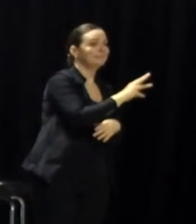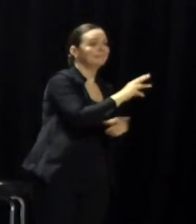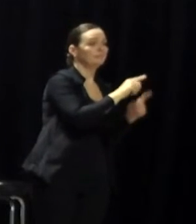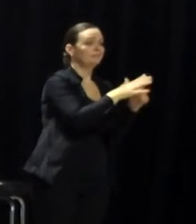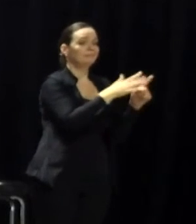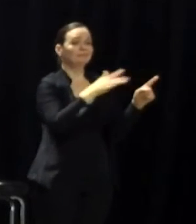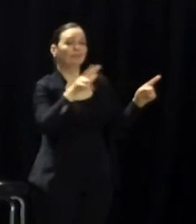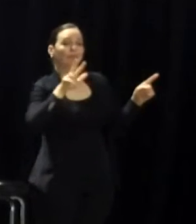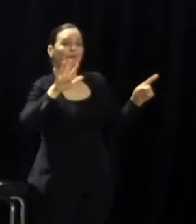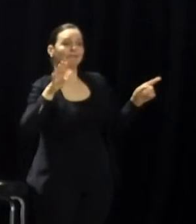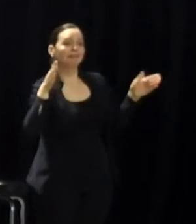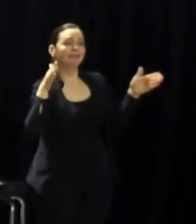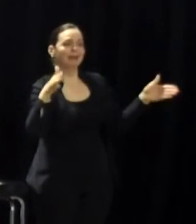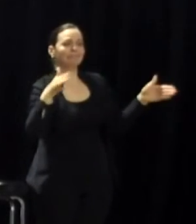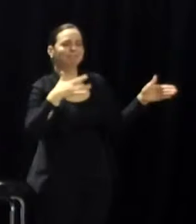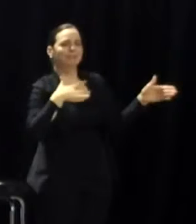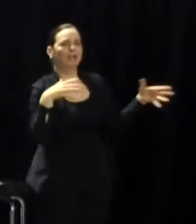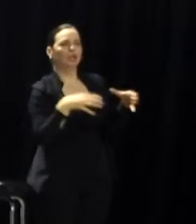bit higher